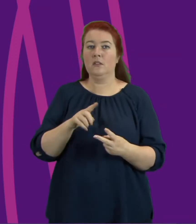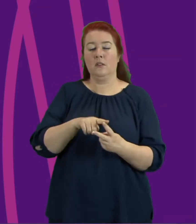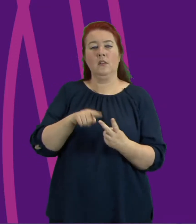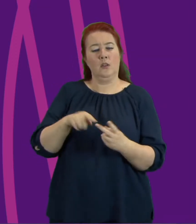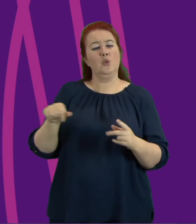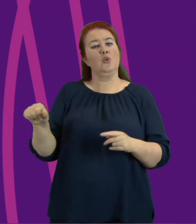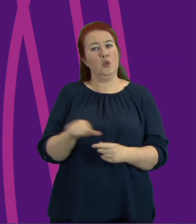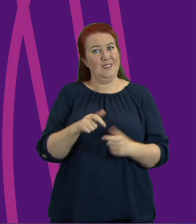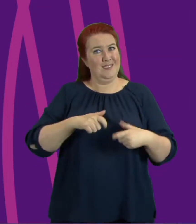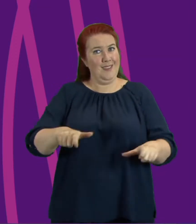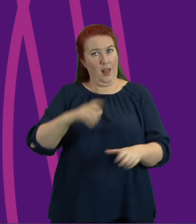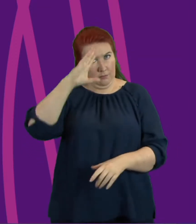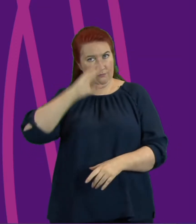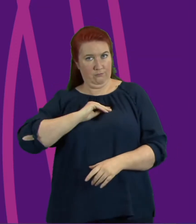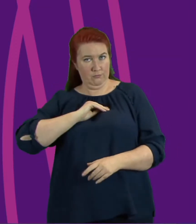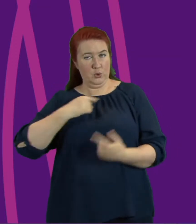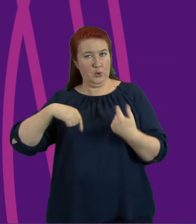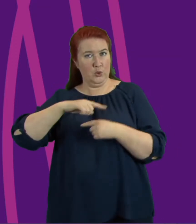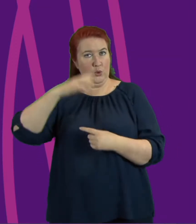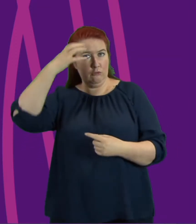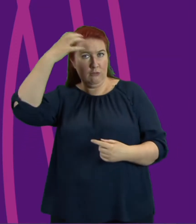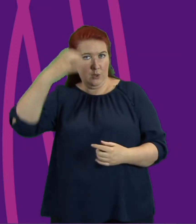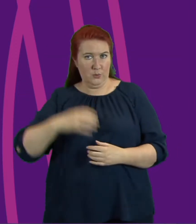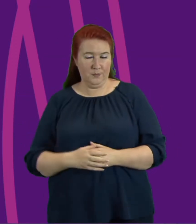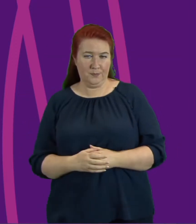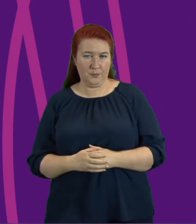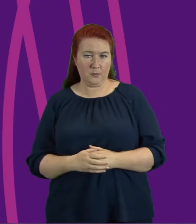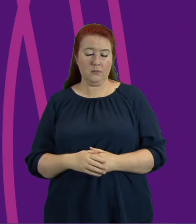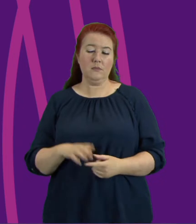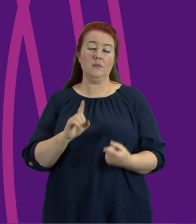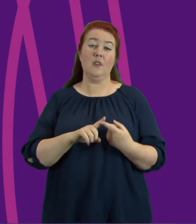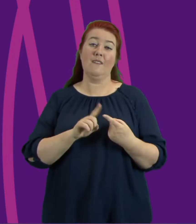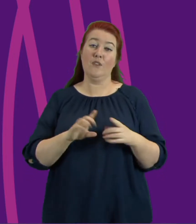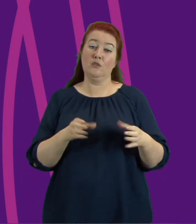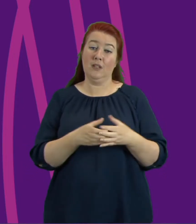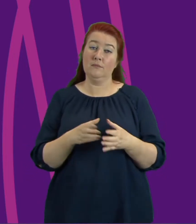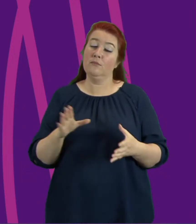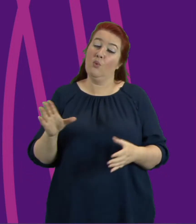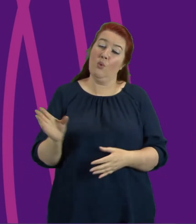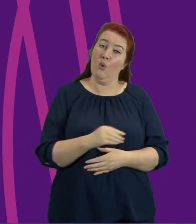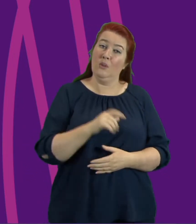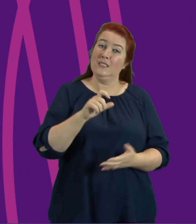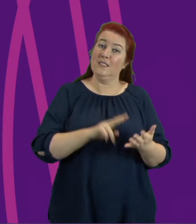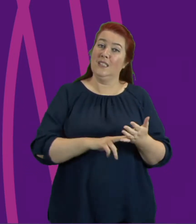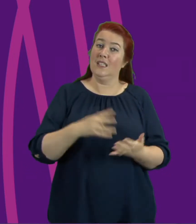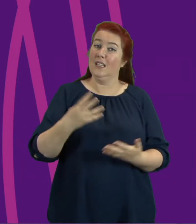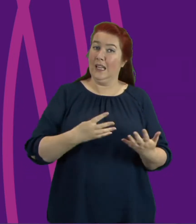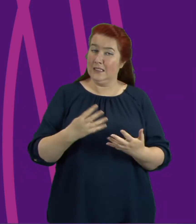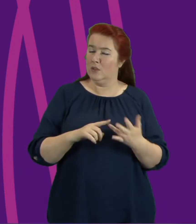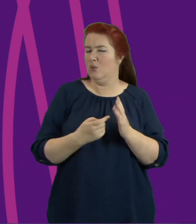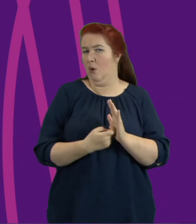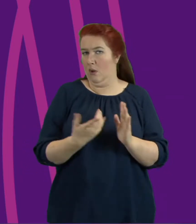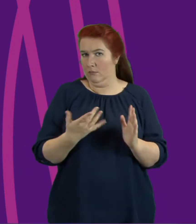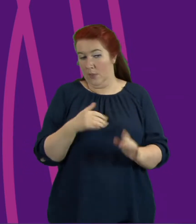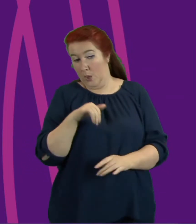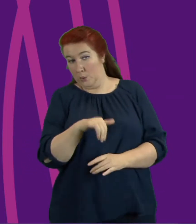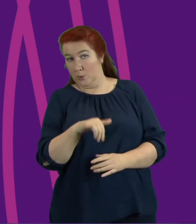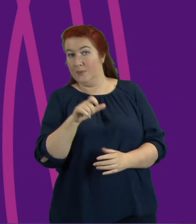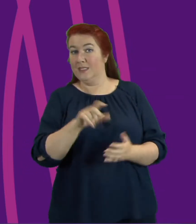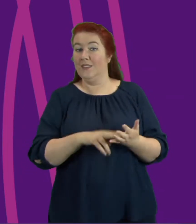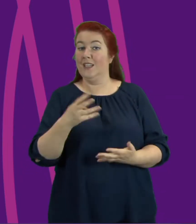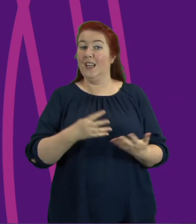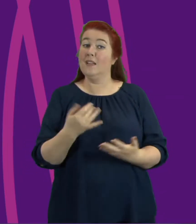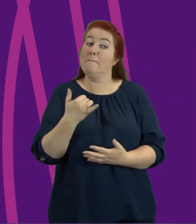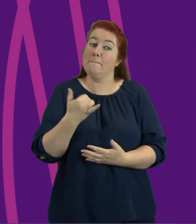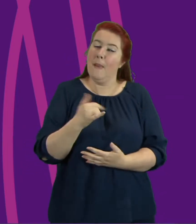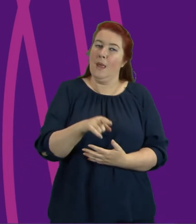reported to the Crown. Those categories are, firstly, all COVID-19 or presumed COVID-19 deaths where the deceased may have